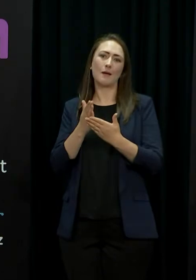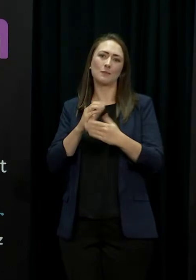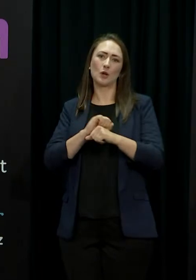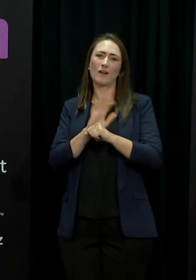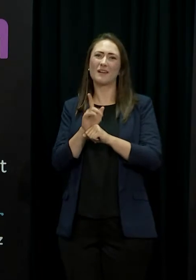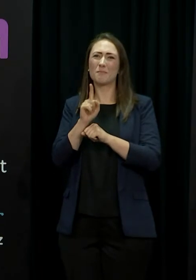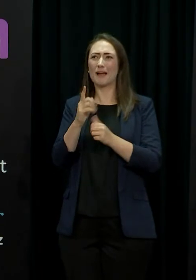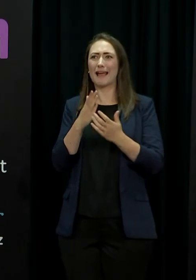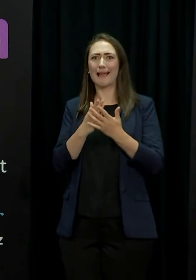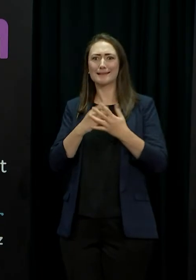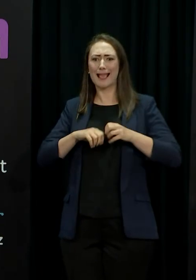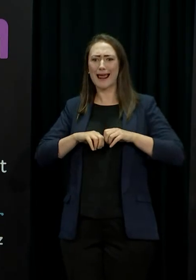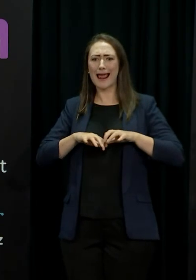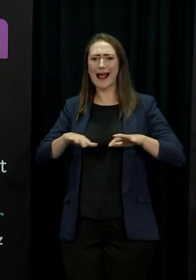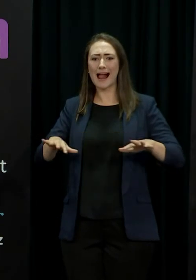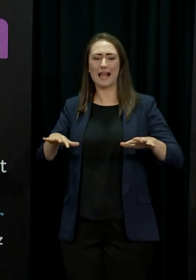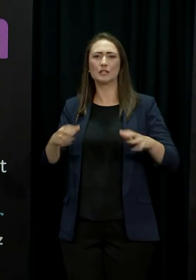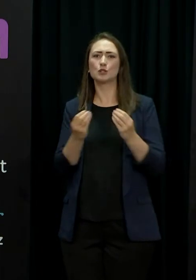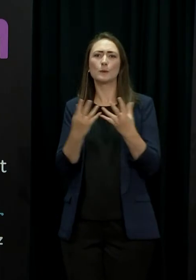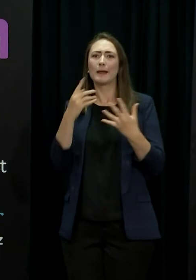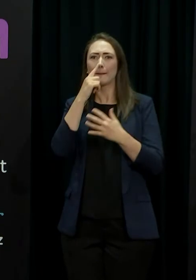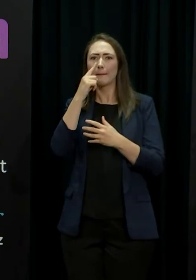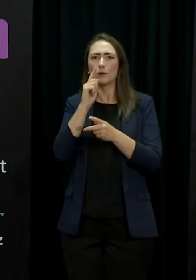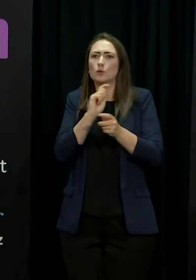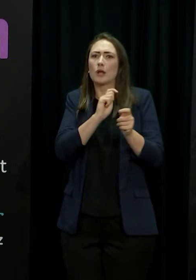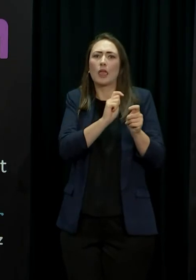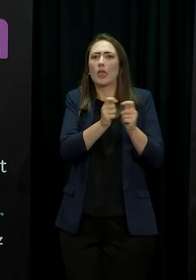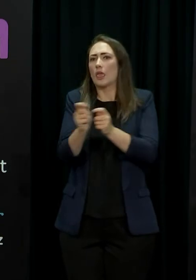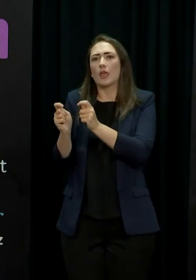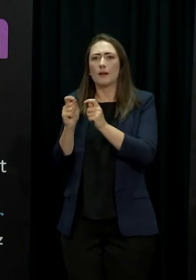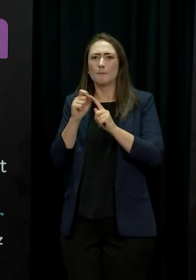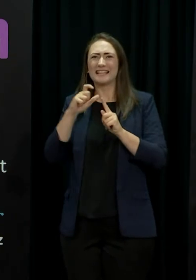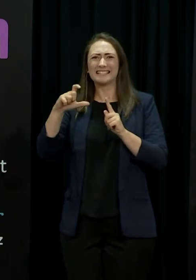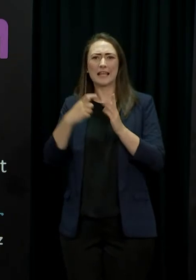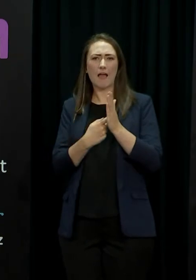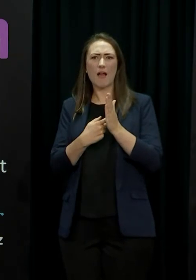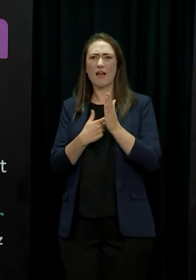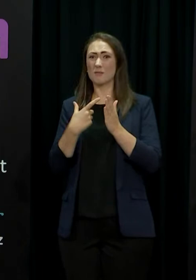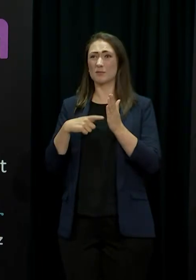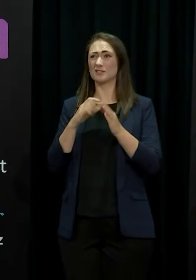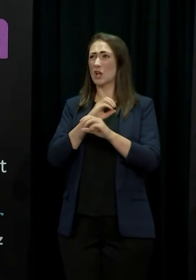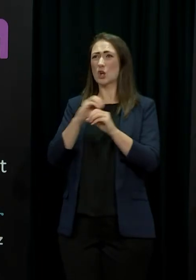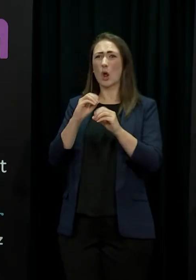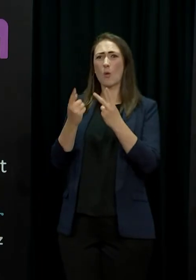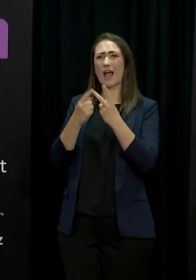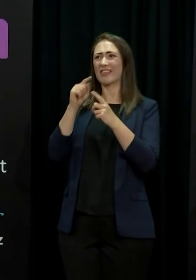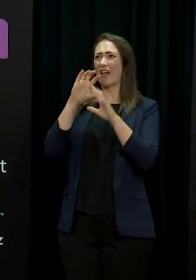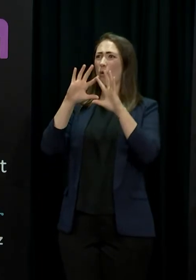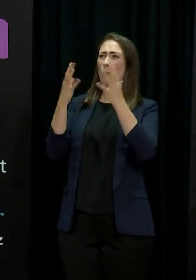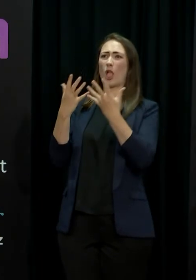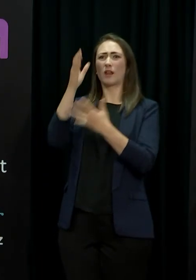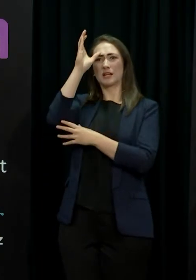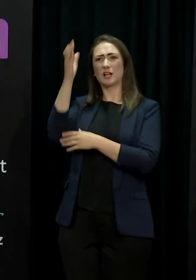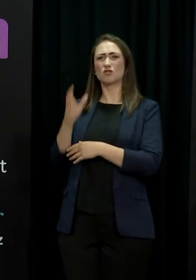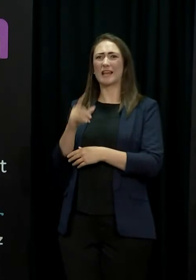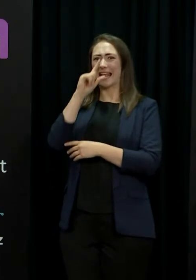we have been dealing with. I don't think any countries can really have been able to do that for the types of volumes that we've been talking about. So,